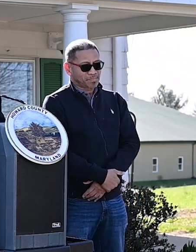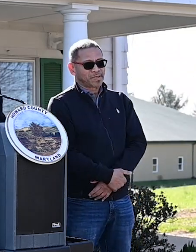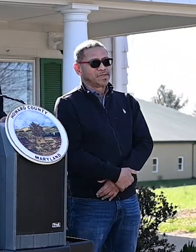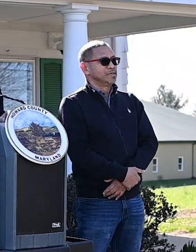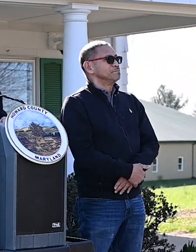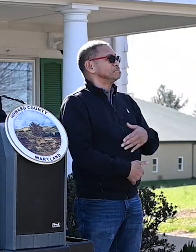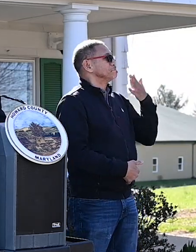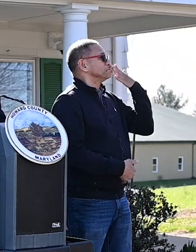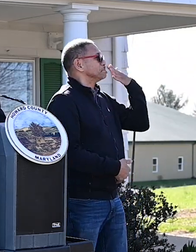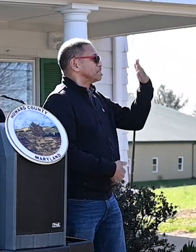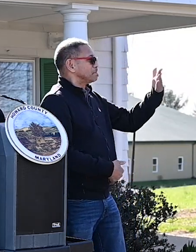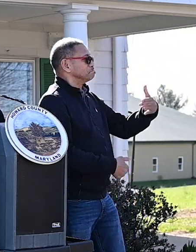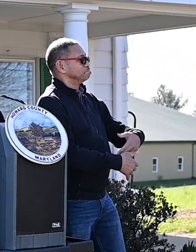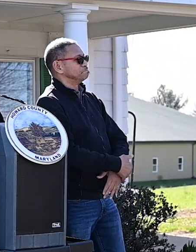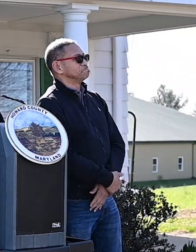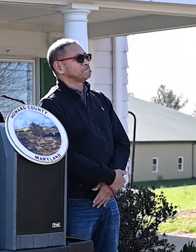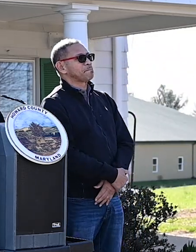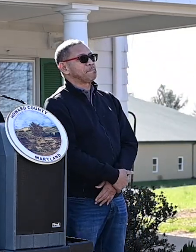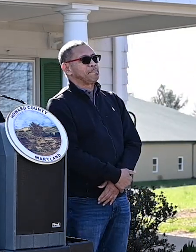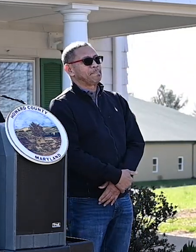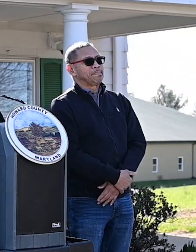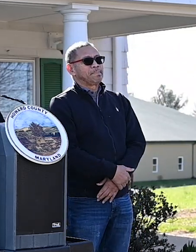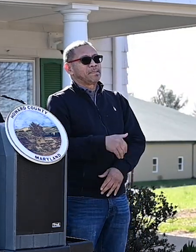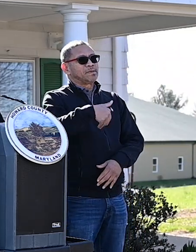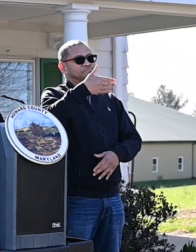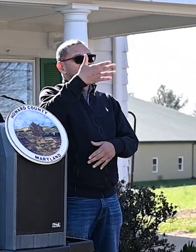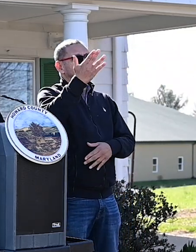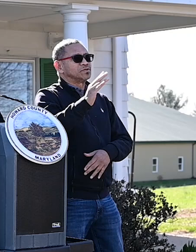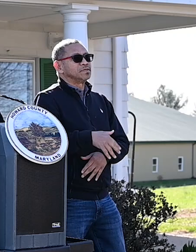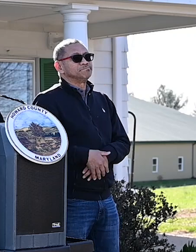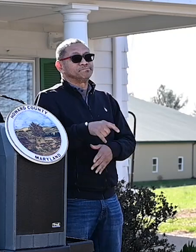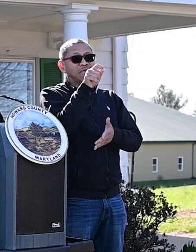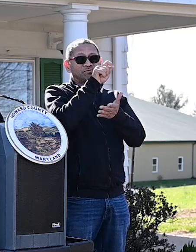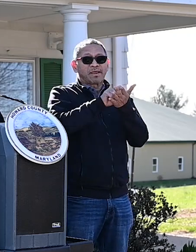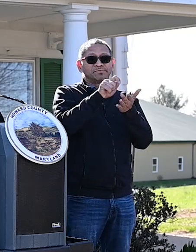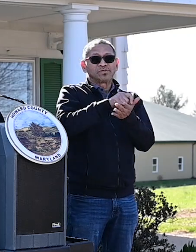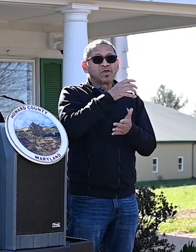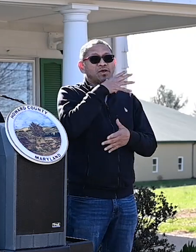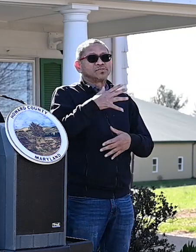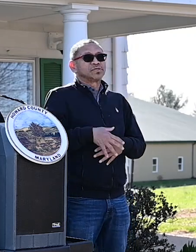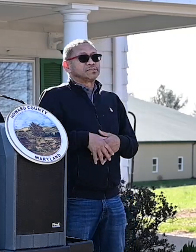Thank you, County Executive Ball. Our next speaker will be Secretary of Agriculture,